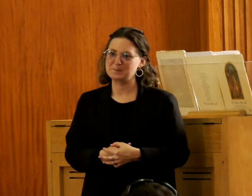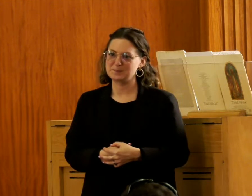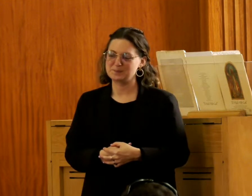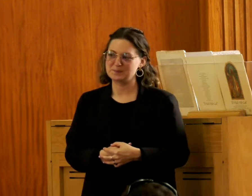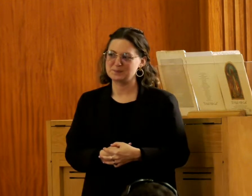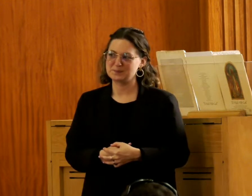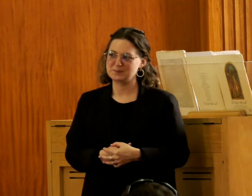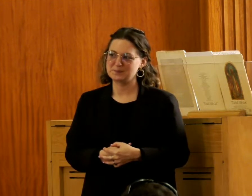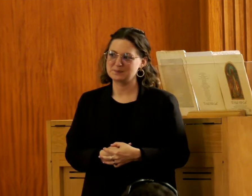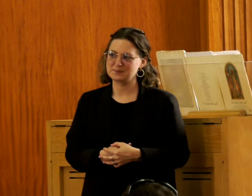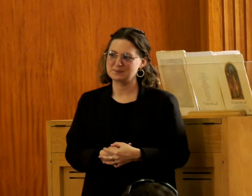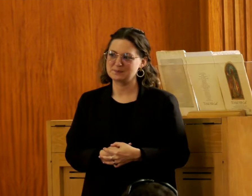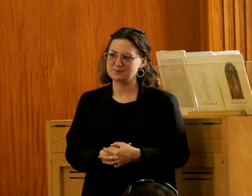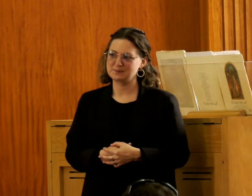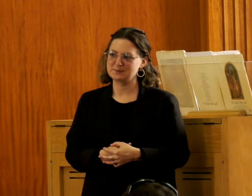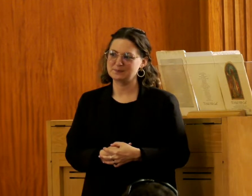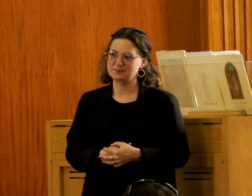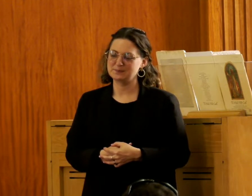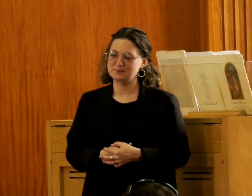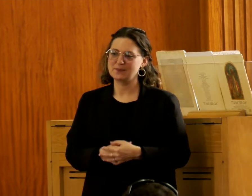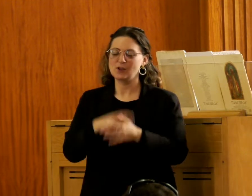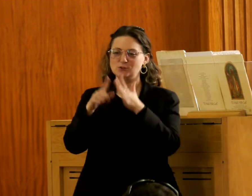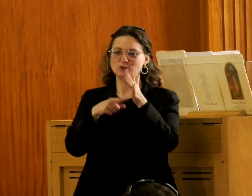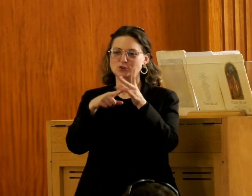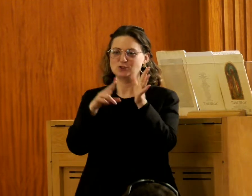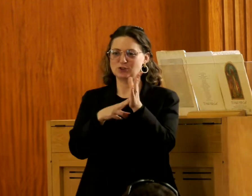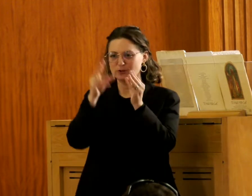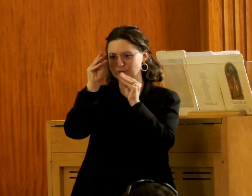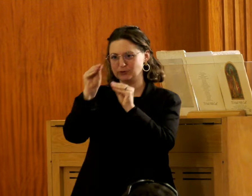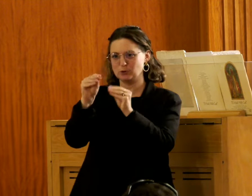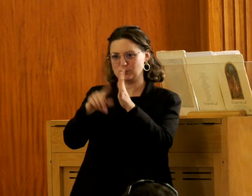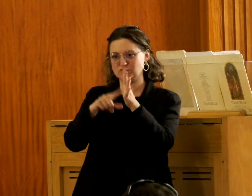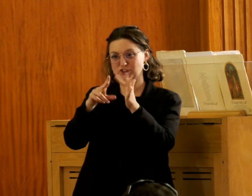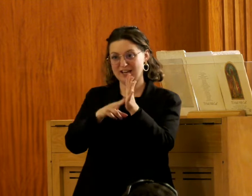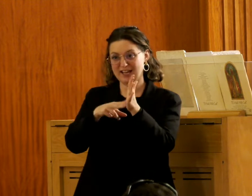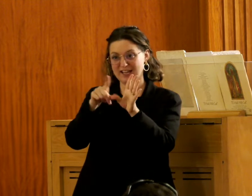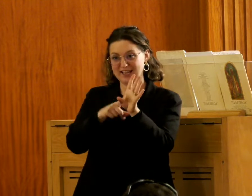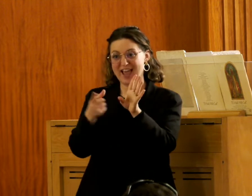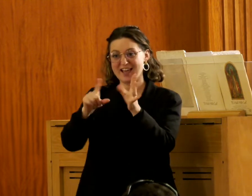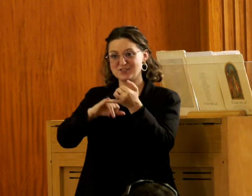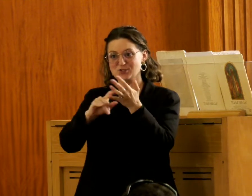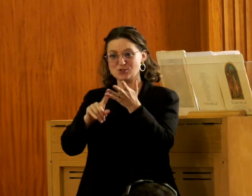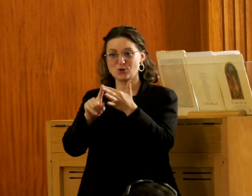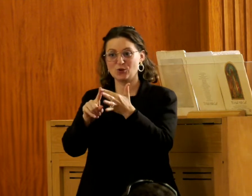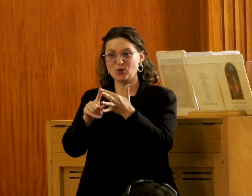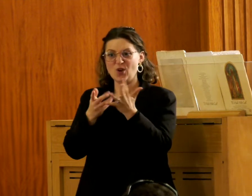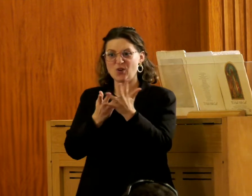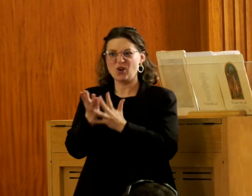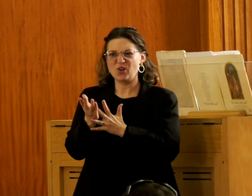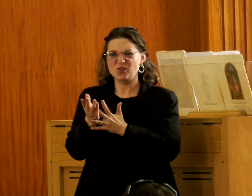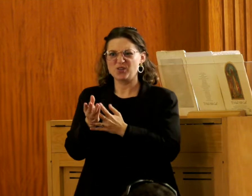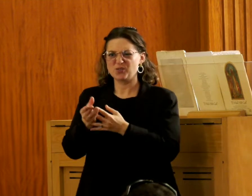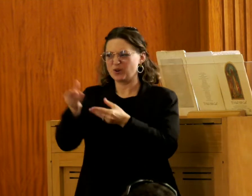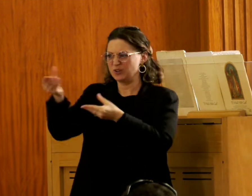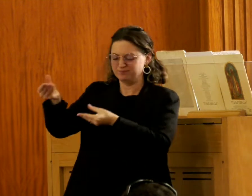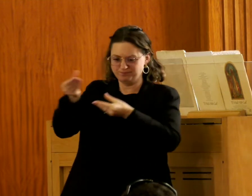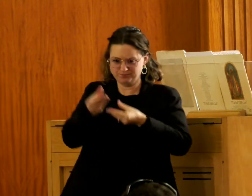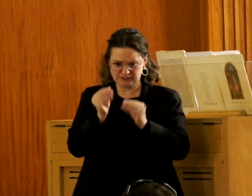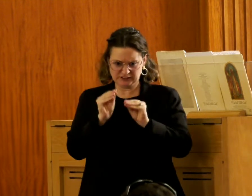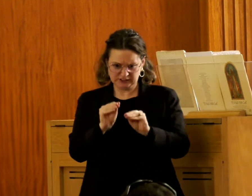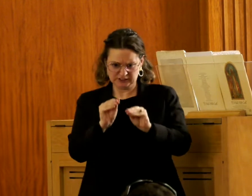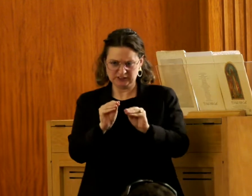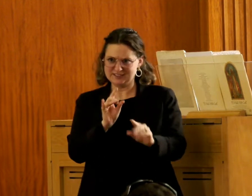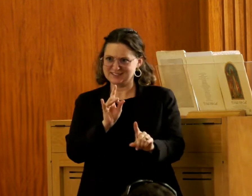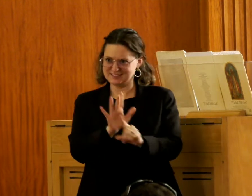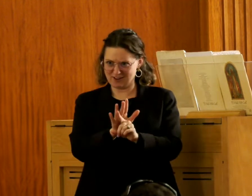Before he could arrive from Orbost, Joan taught Jenny and Sue by correspondence, and Joan